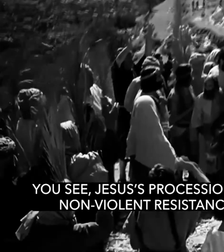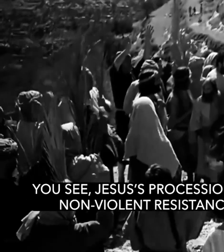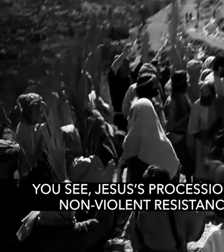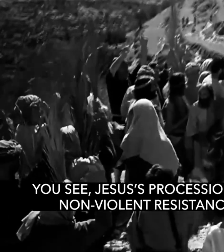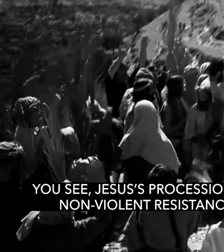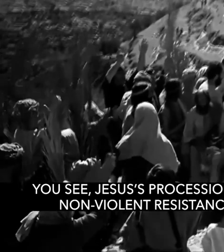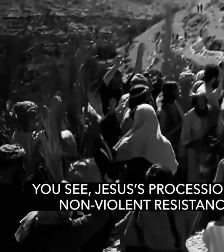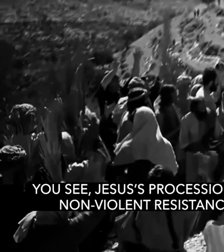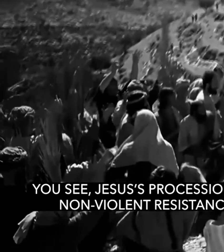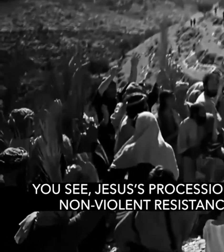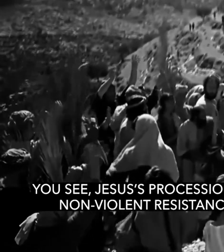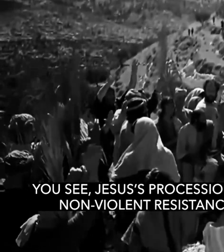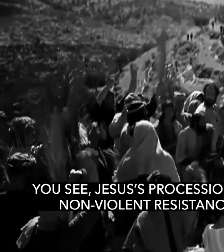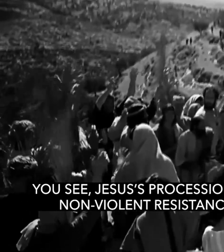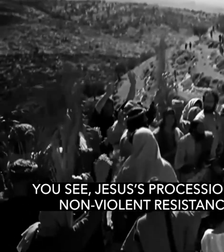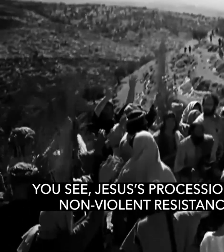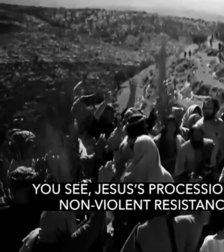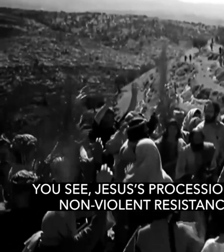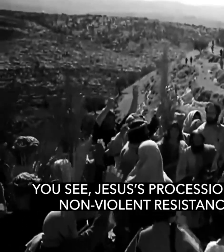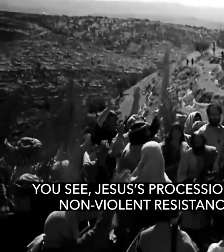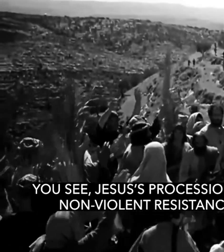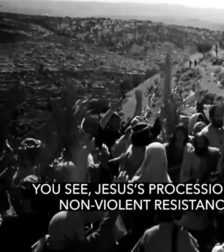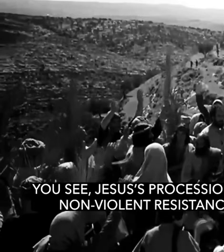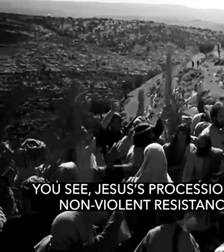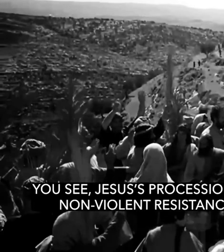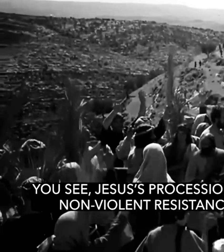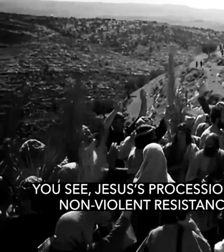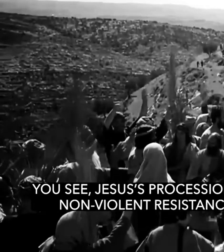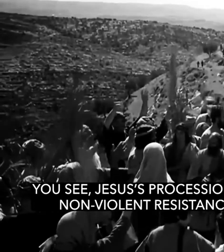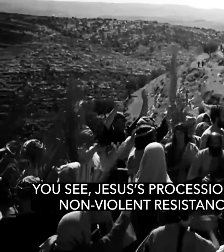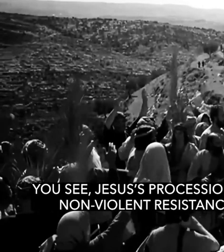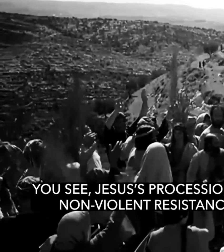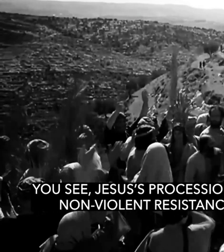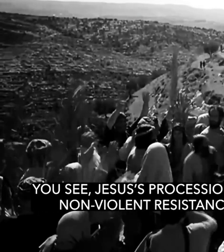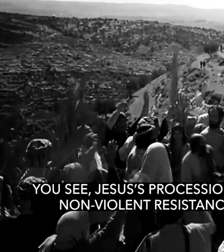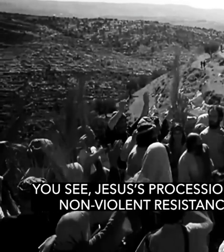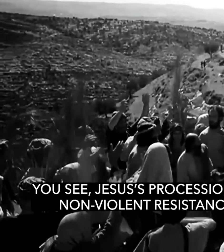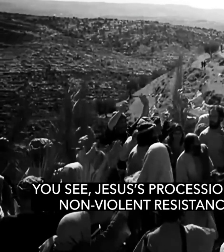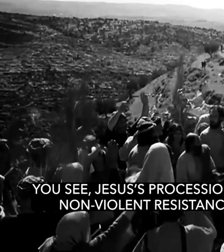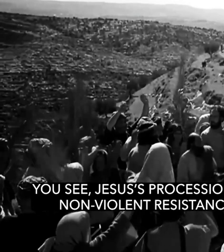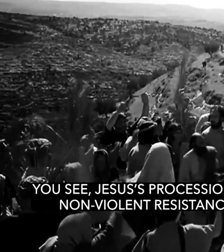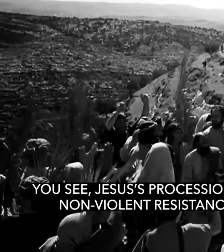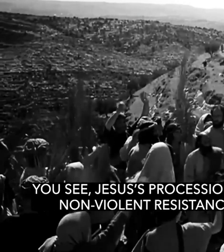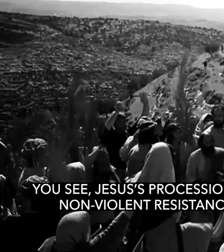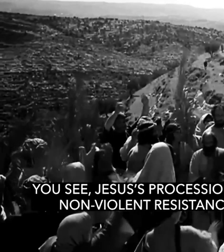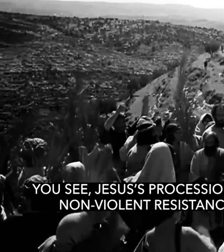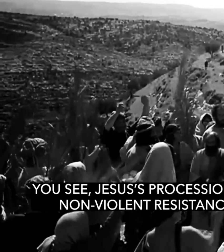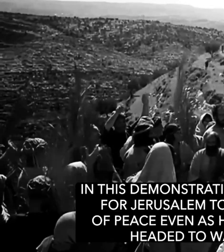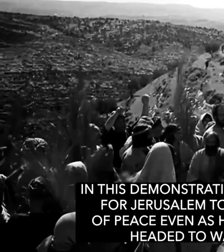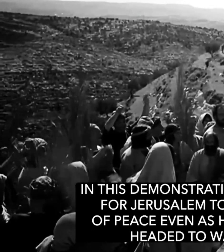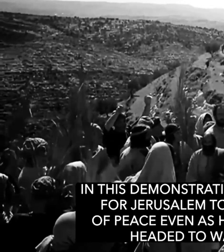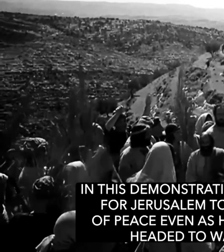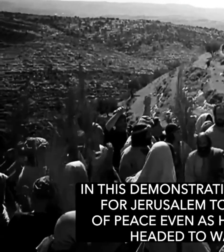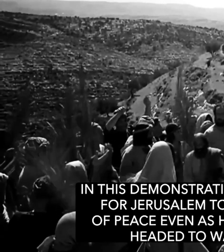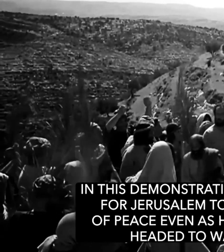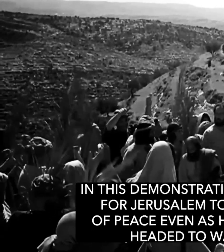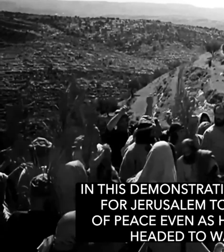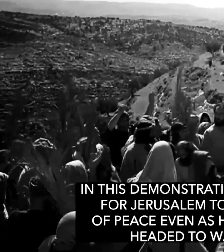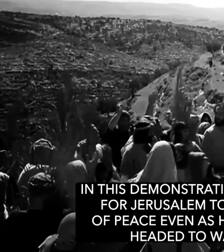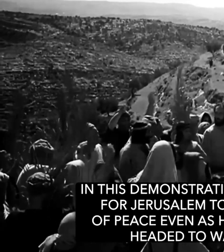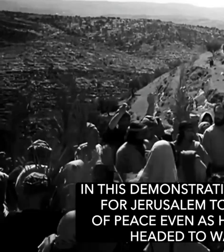see, Jesus' procession was a demonstration of nonviolent resistance to Roman imperialism. In